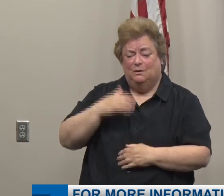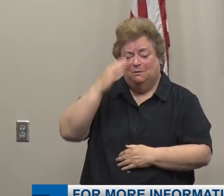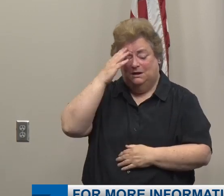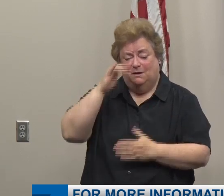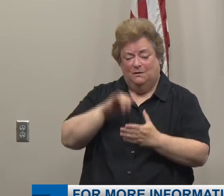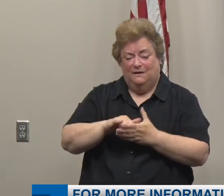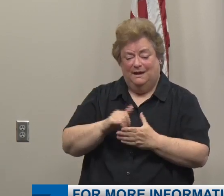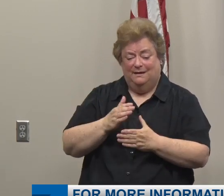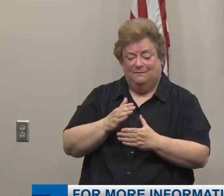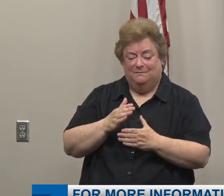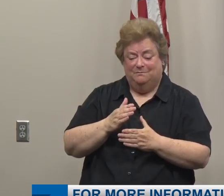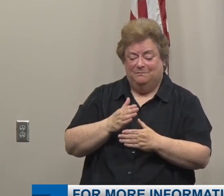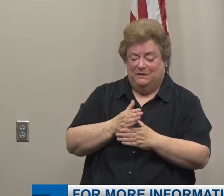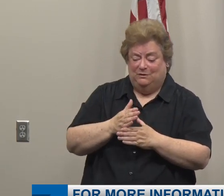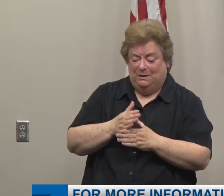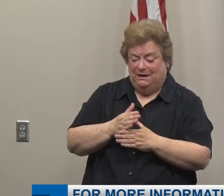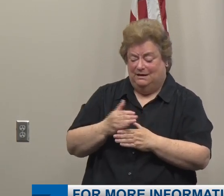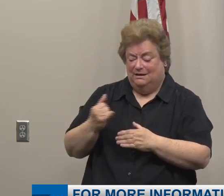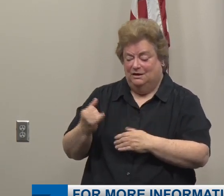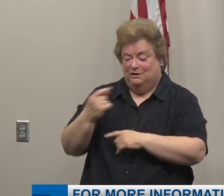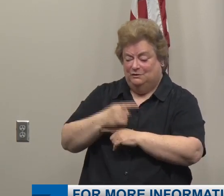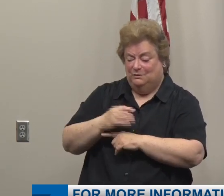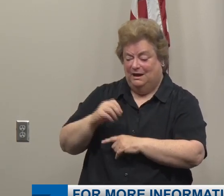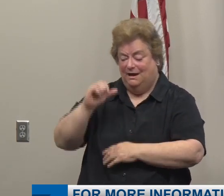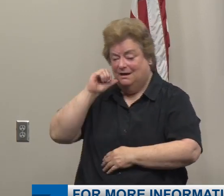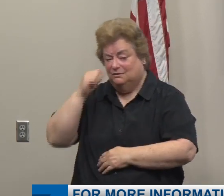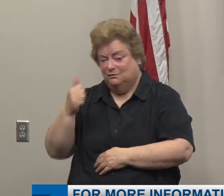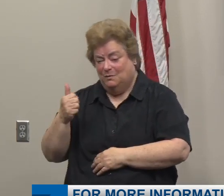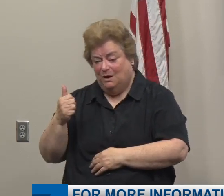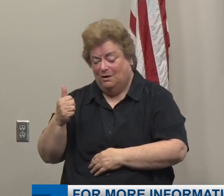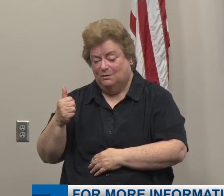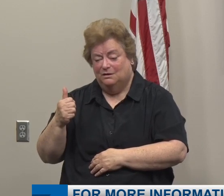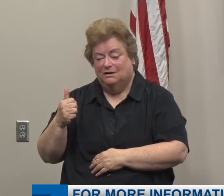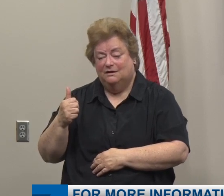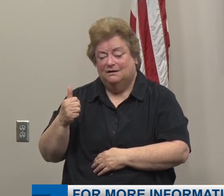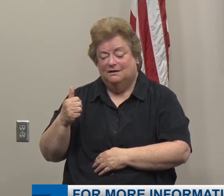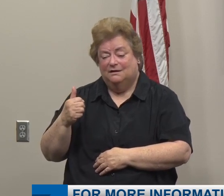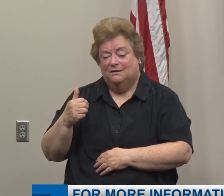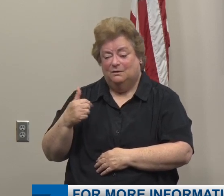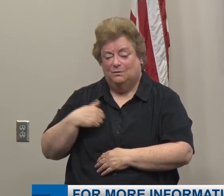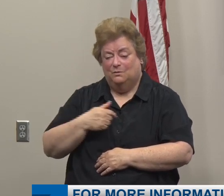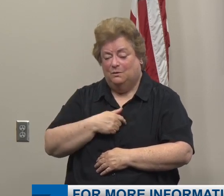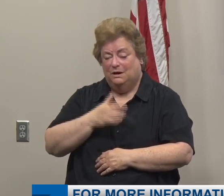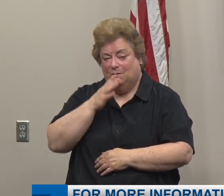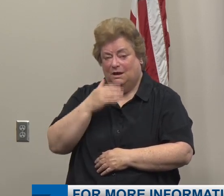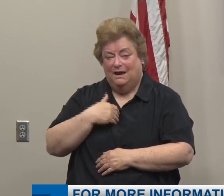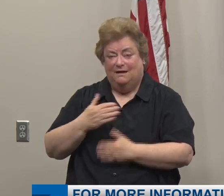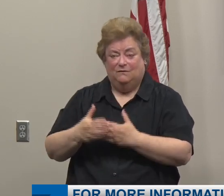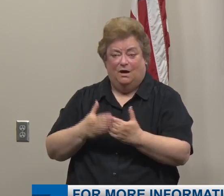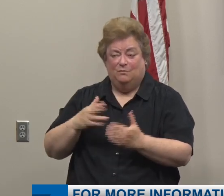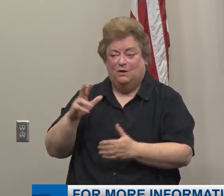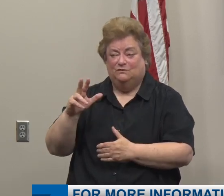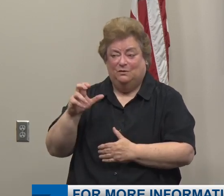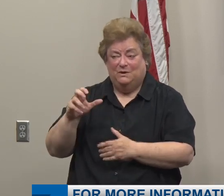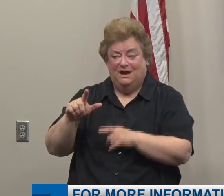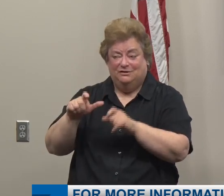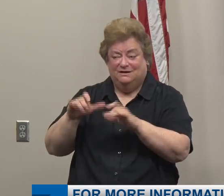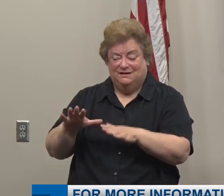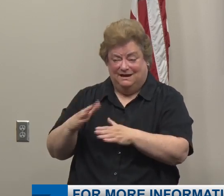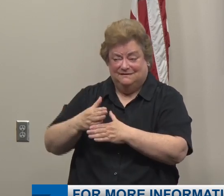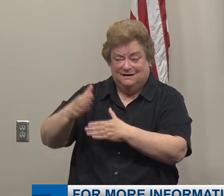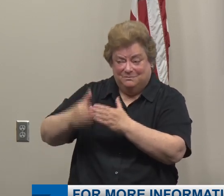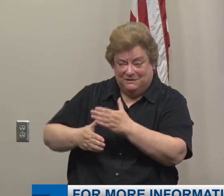the Zap today and tomorrow we're going to have almost 300 tests done